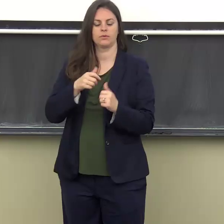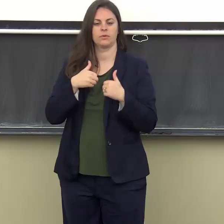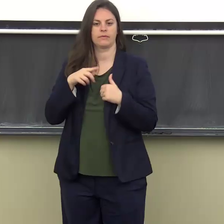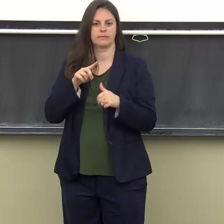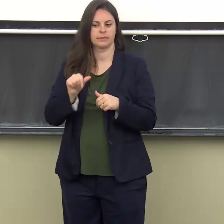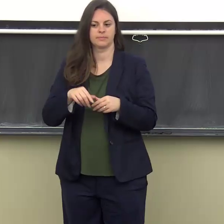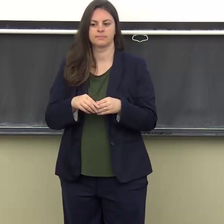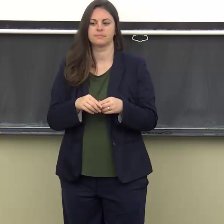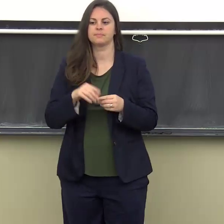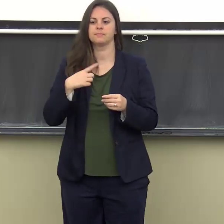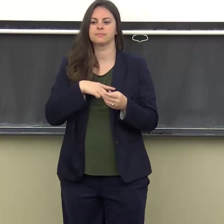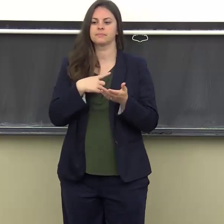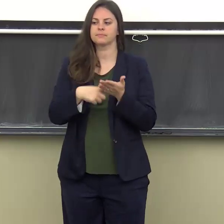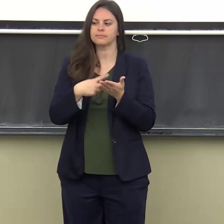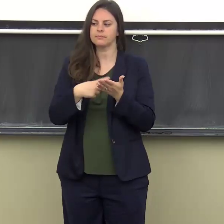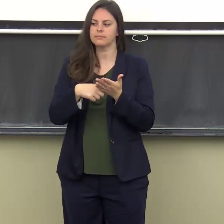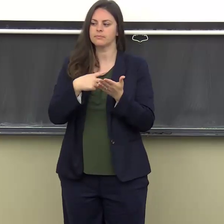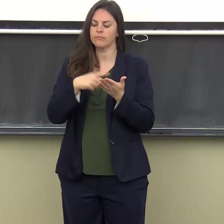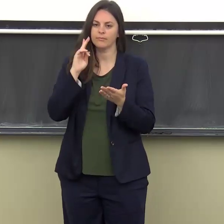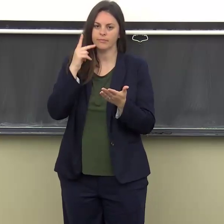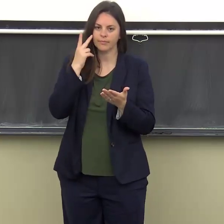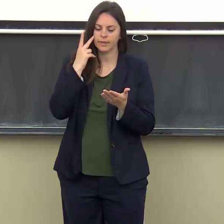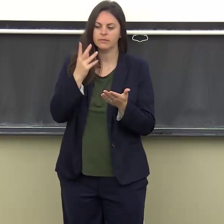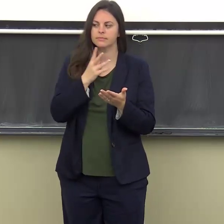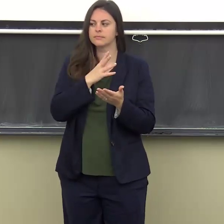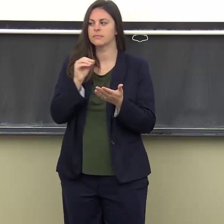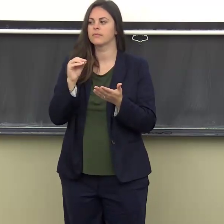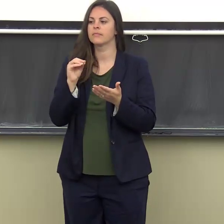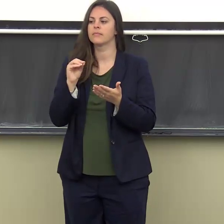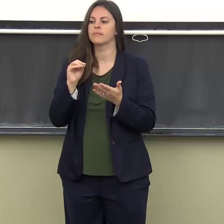We talked about politics and community and